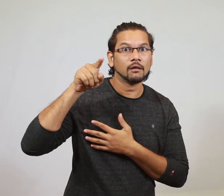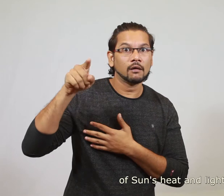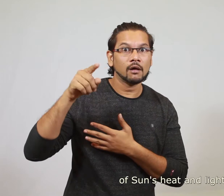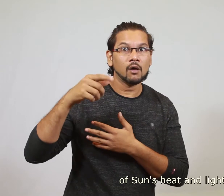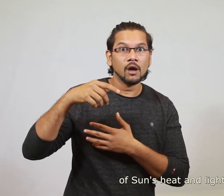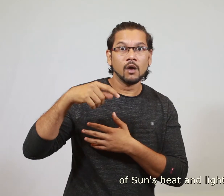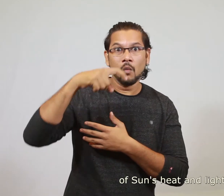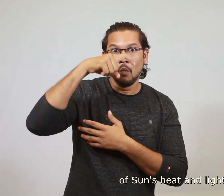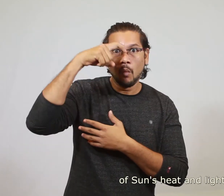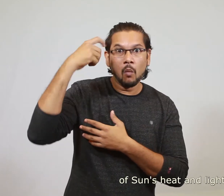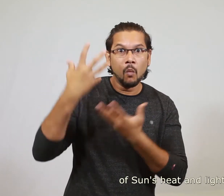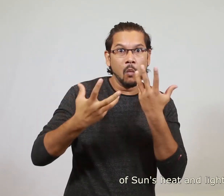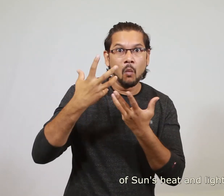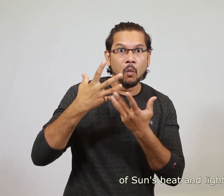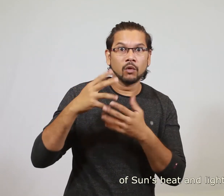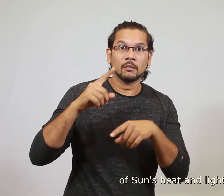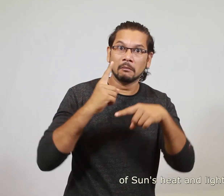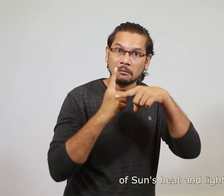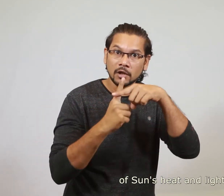because of sun's heat and light.